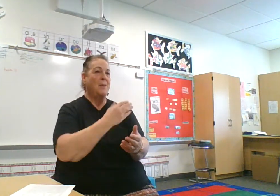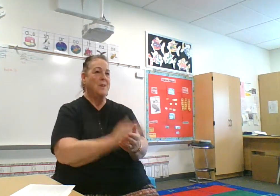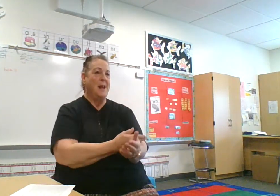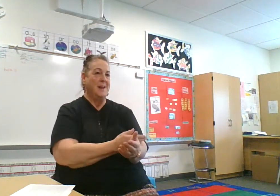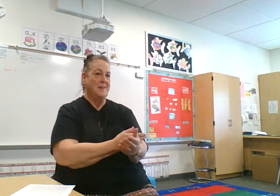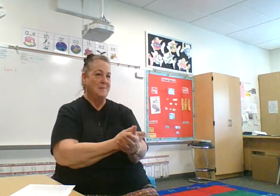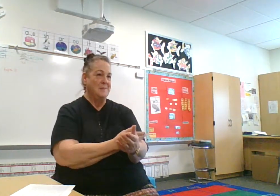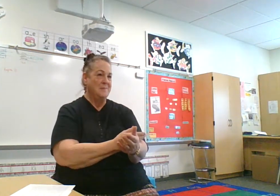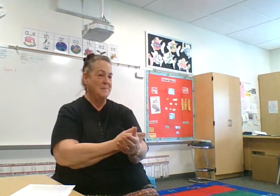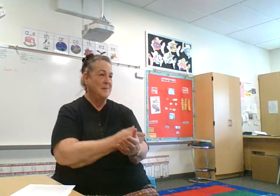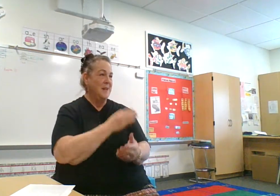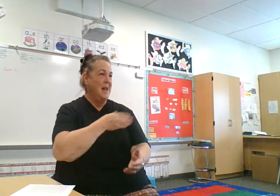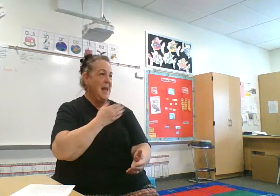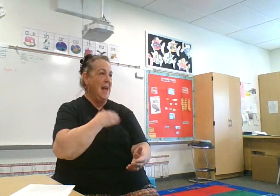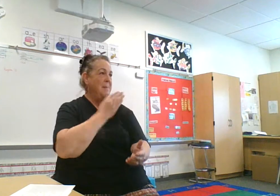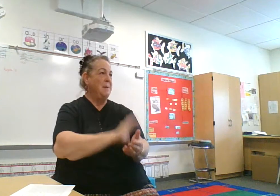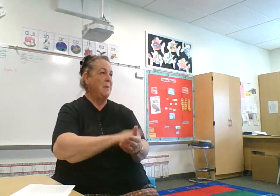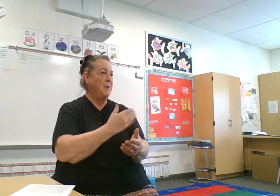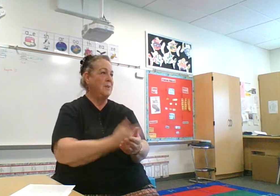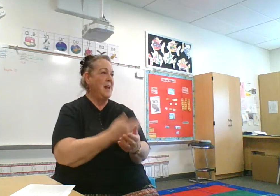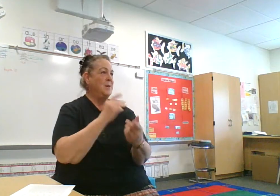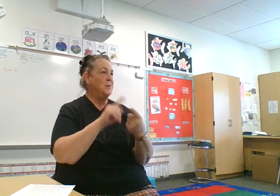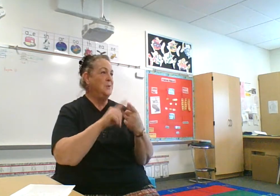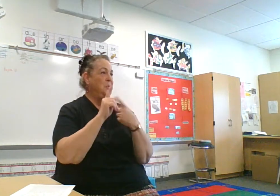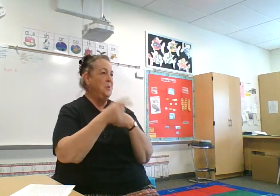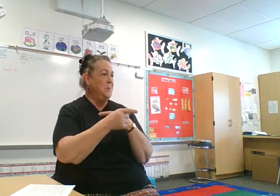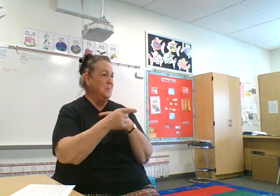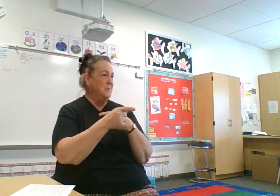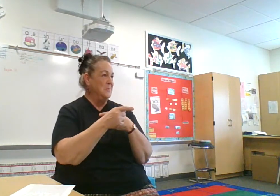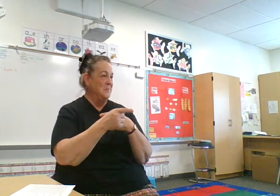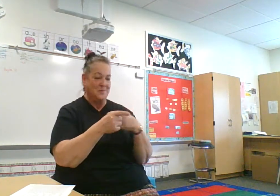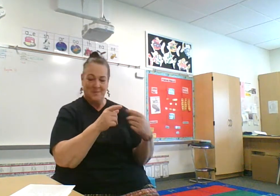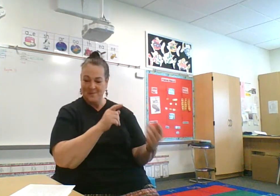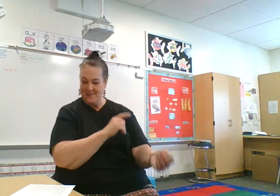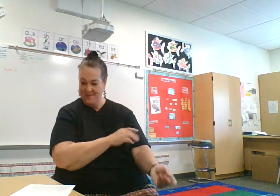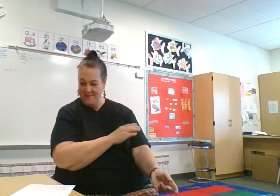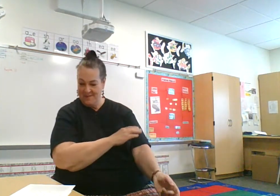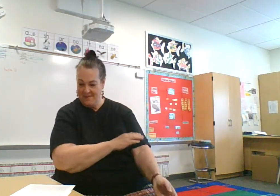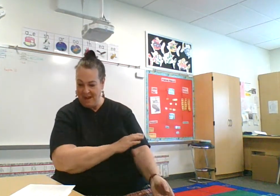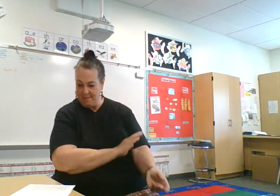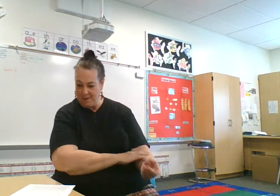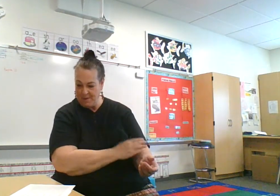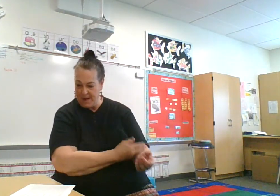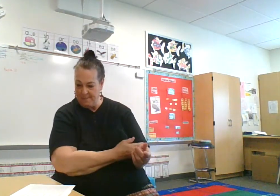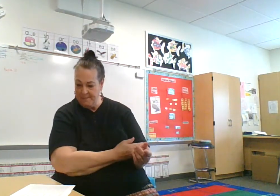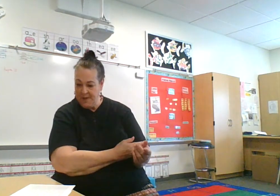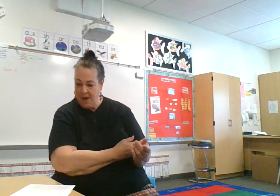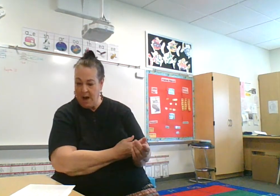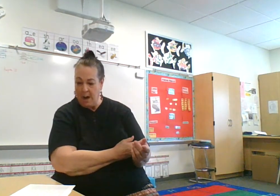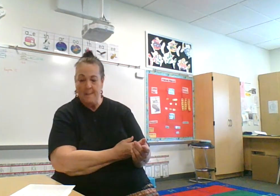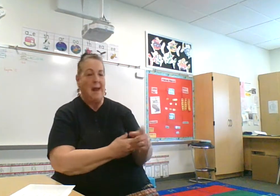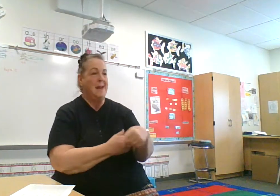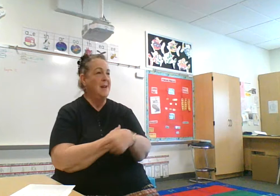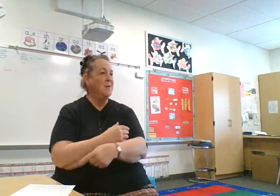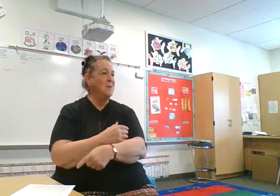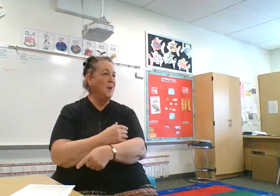birthday. Happy birthday to you. Okay, birthday. And here's all of